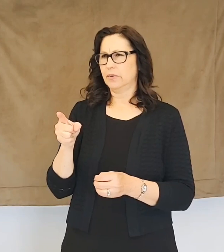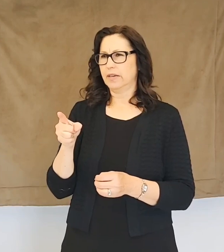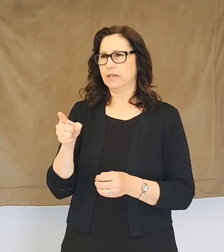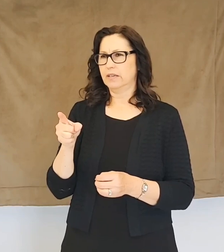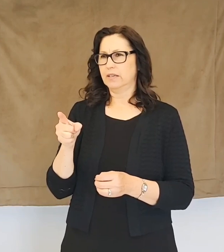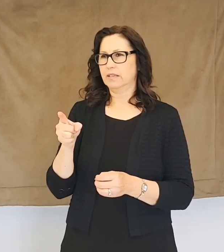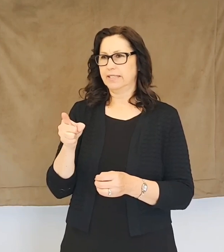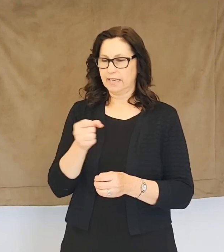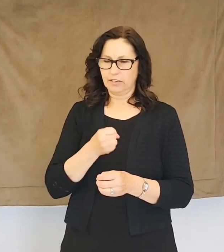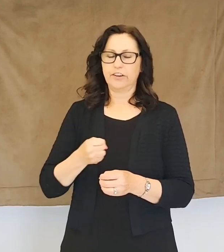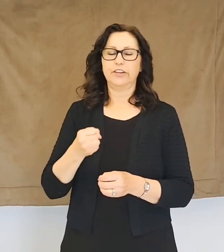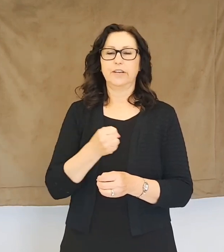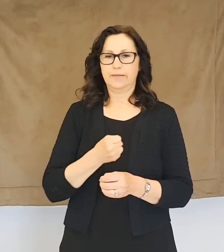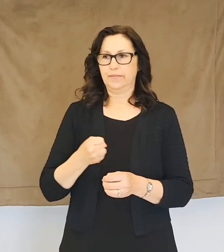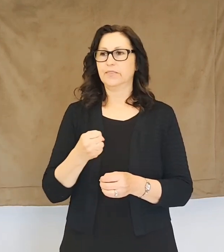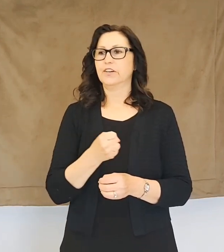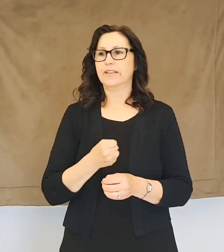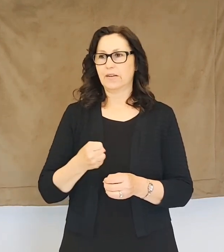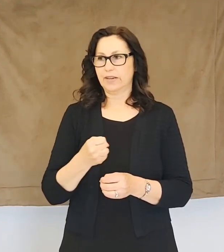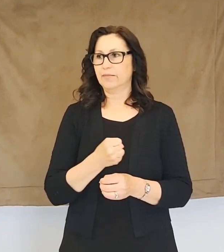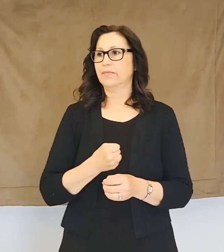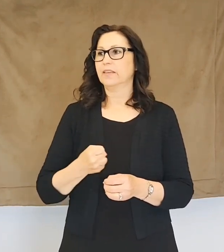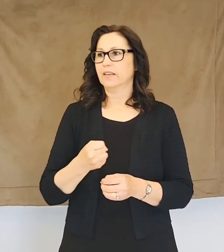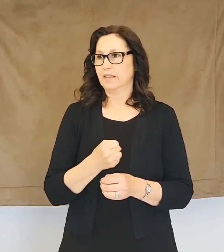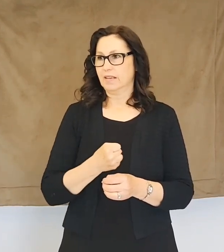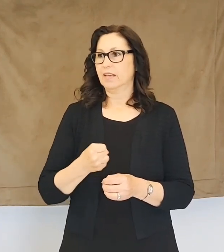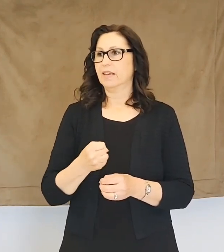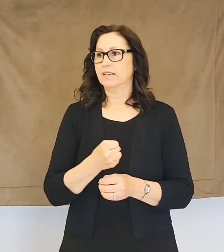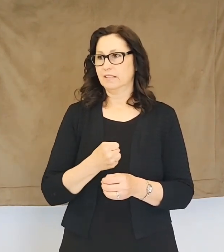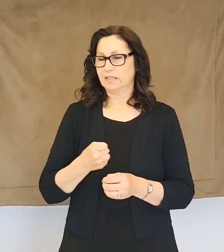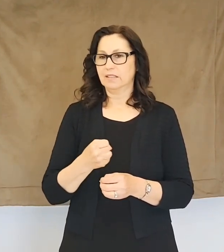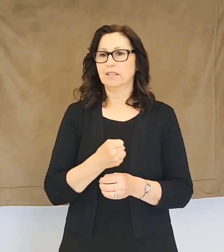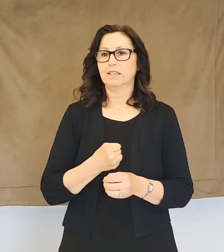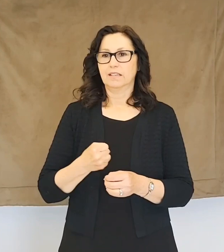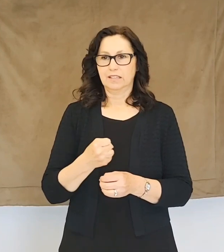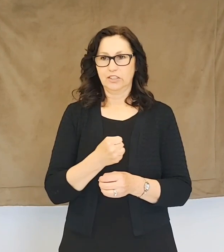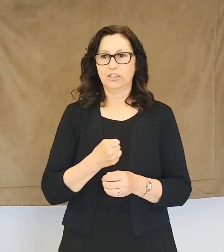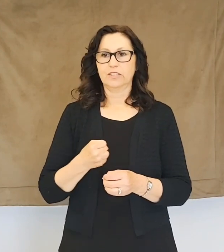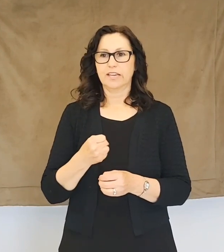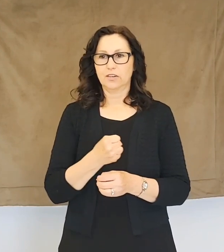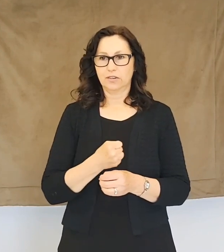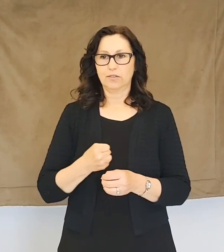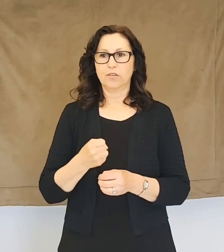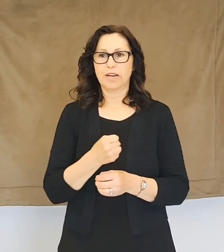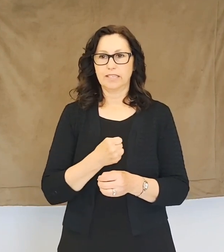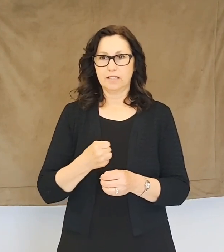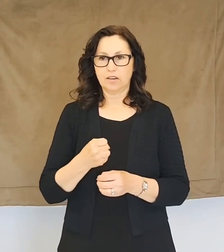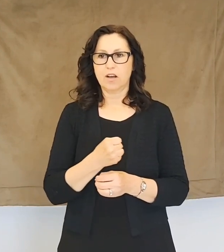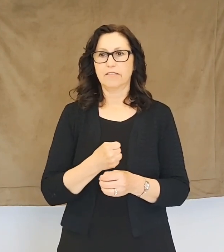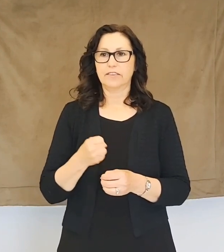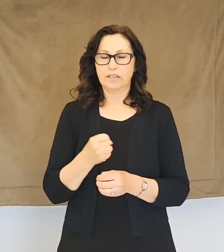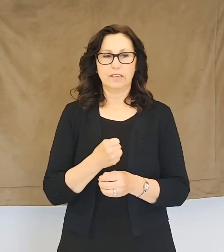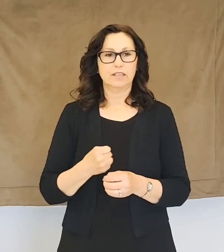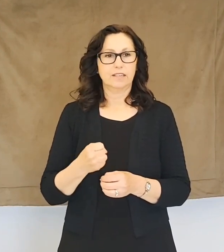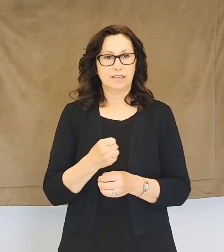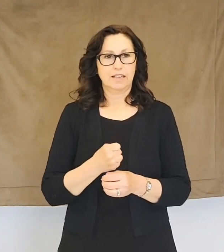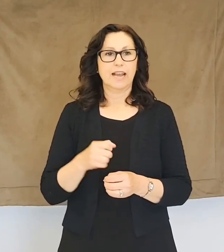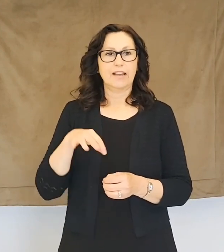way. There you go, turn that way, yes. So it looks like you're grinding the coffee, and